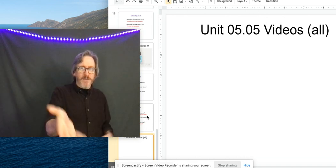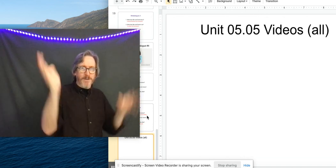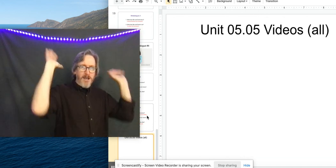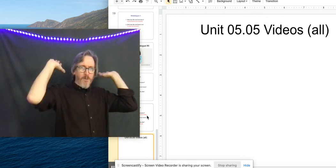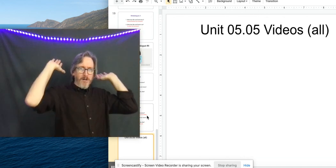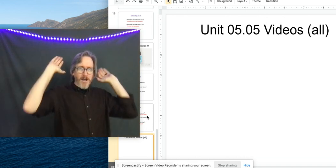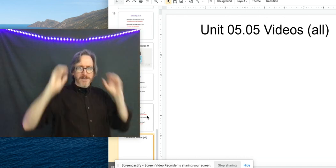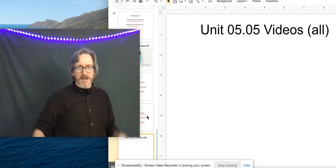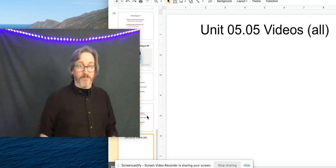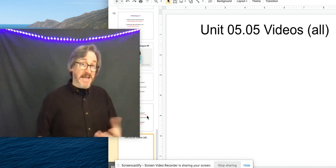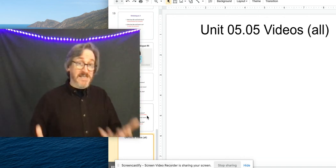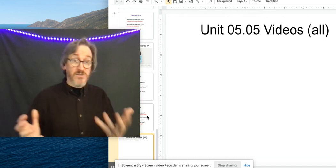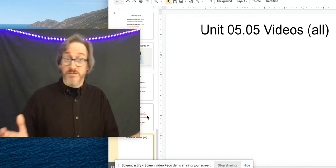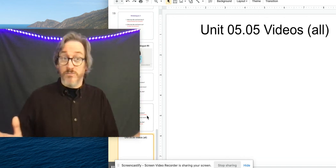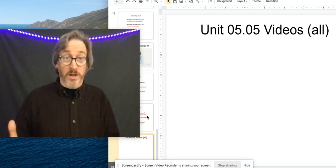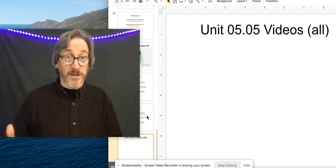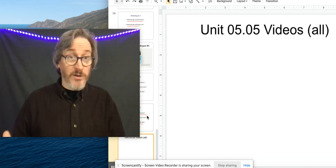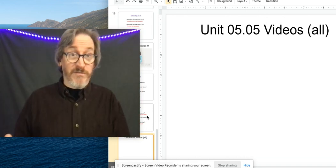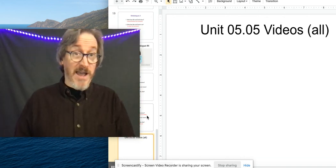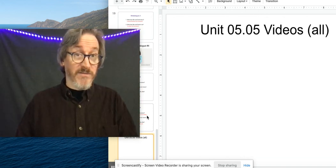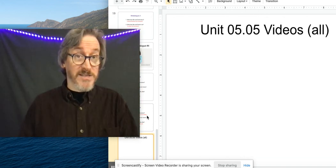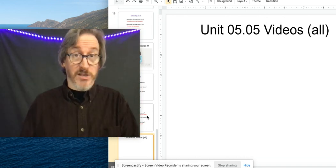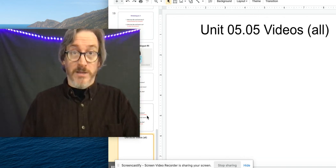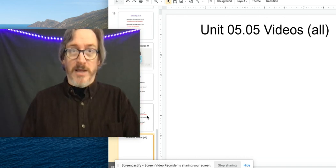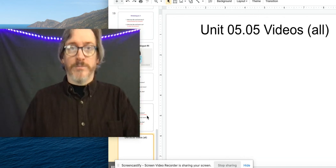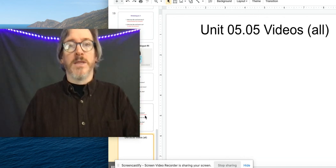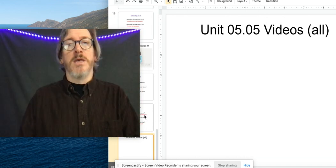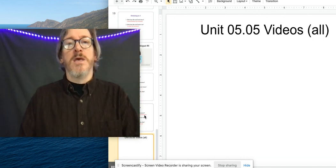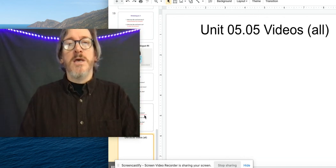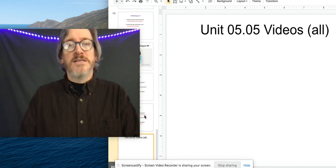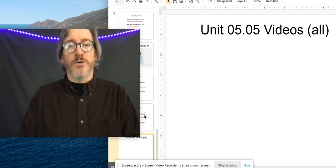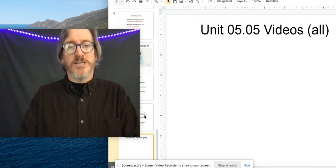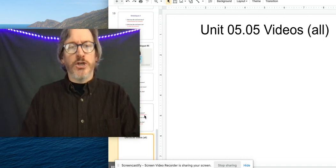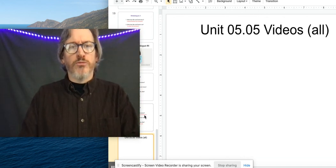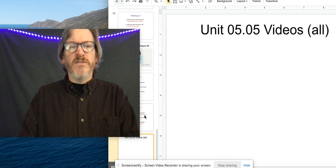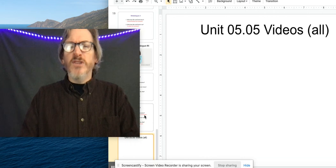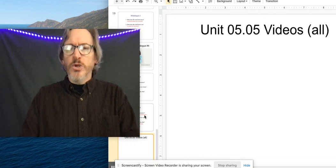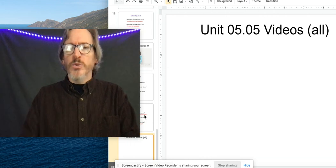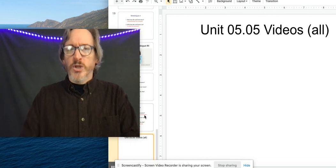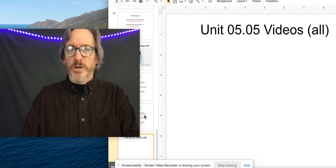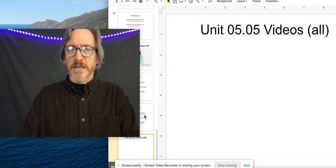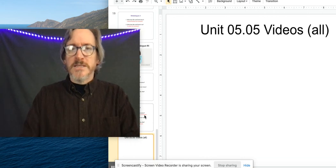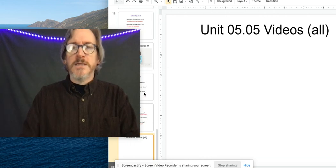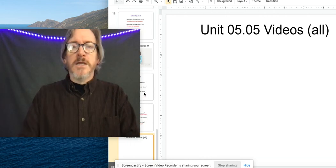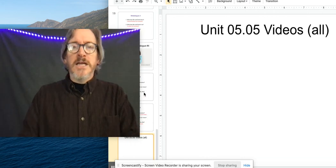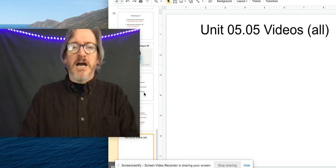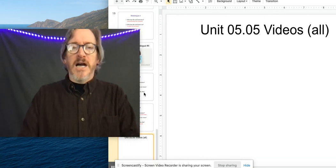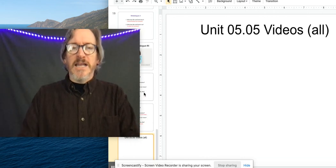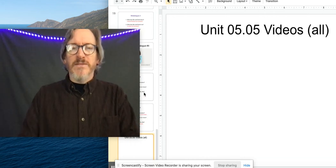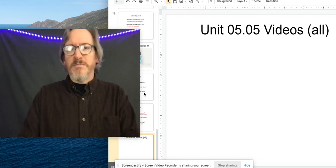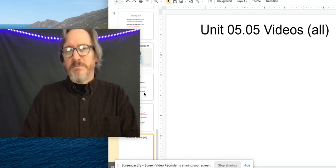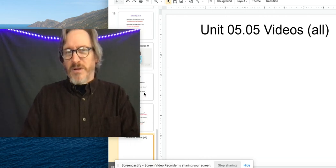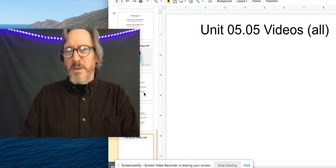together. There we go. We're all done. That's what Unit 5 is all about. So it's a good review unit,